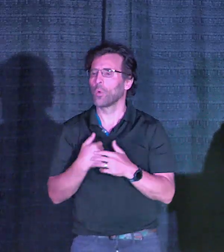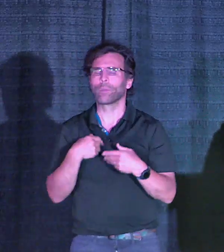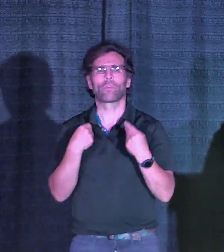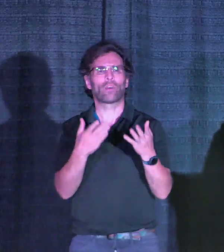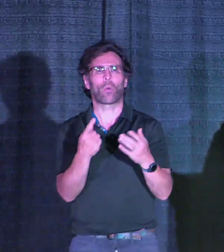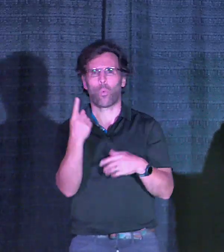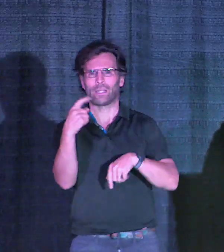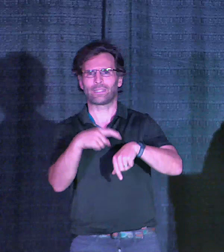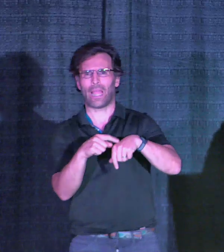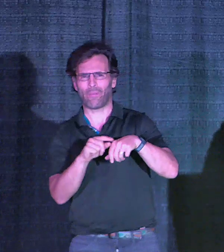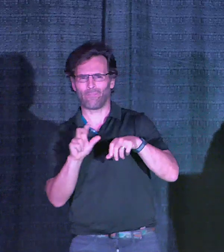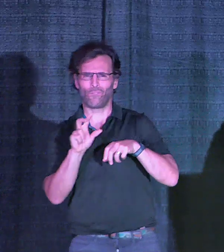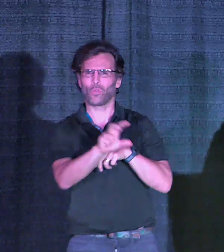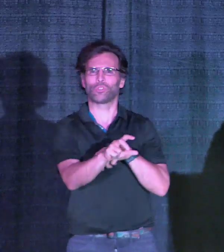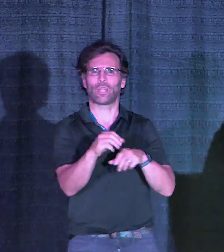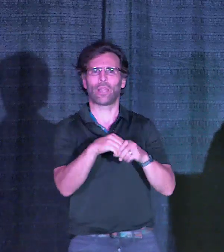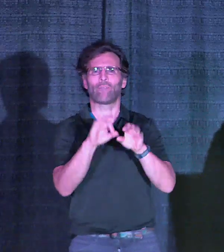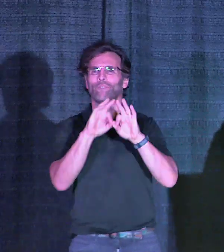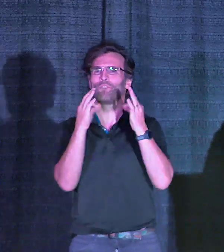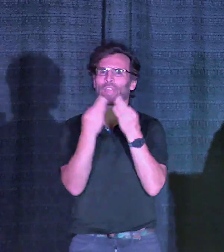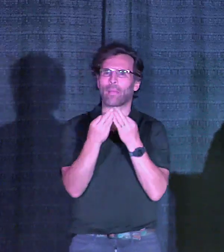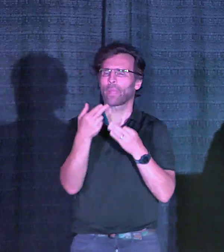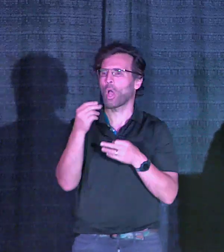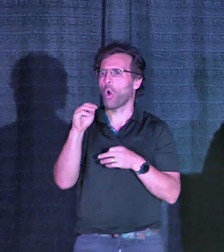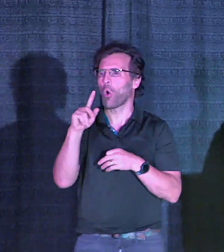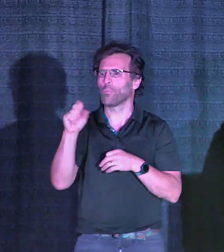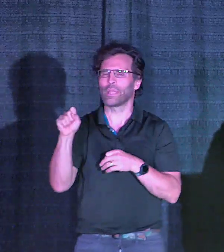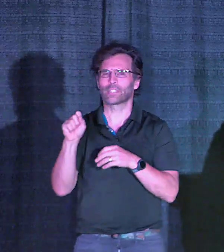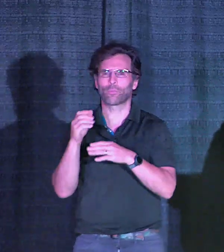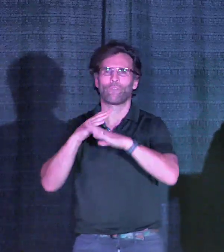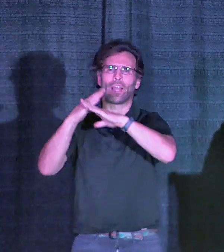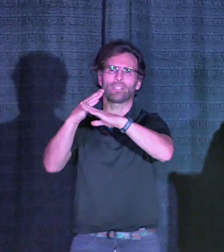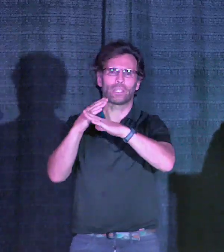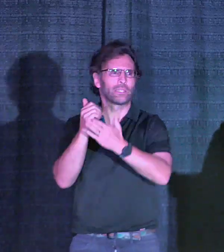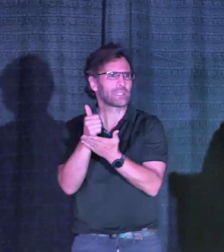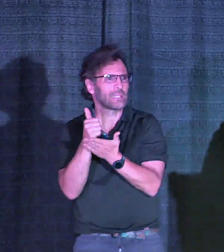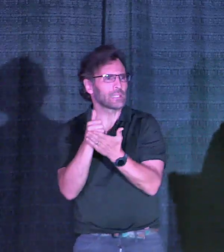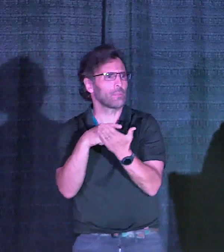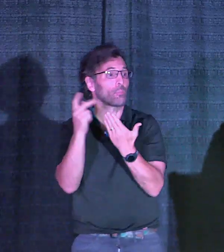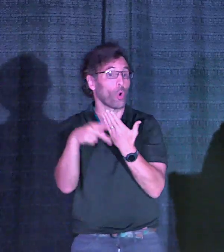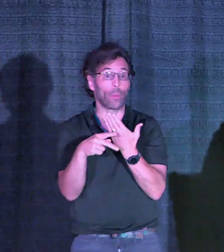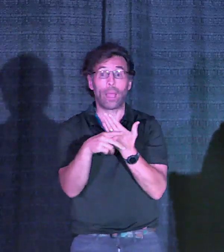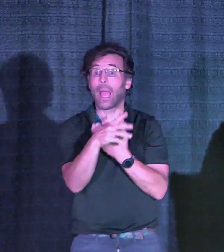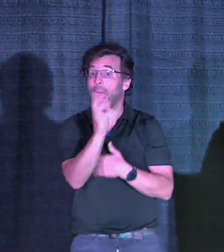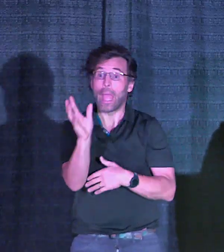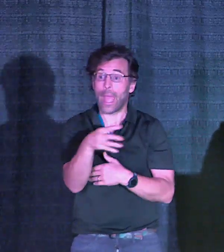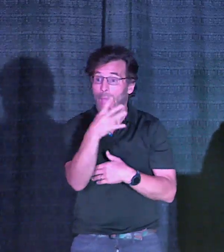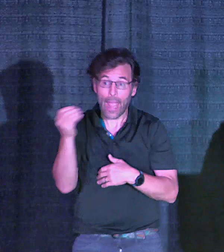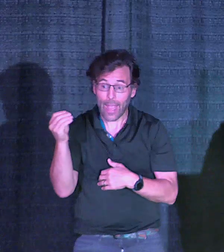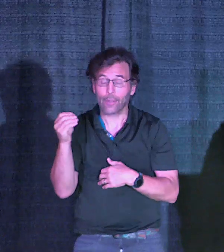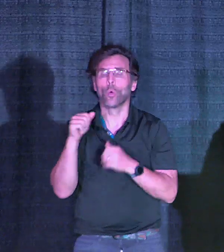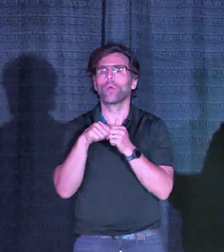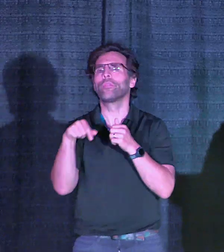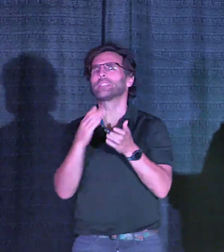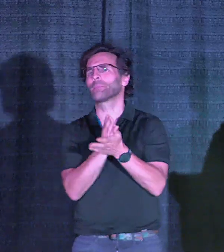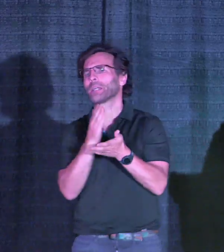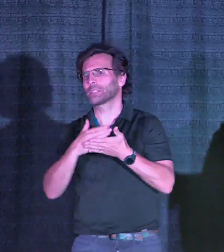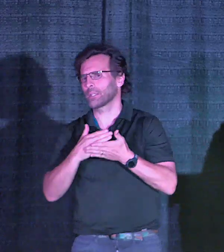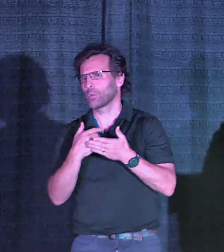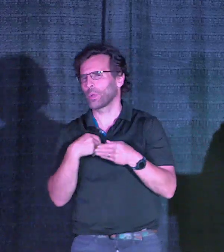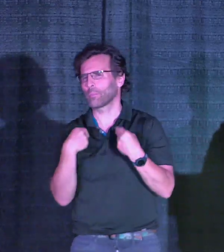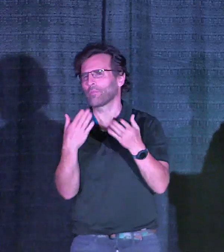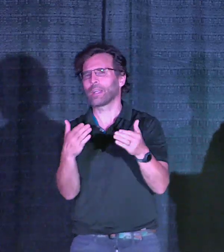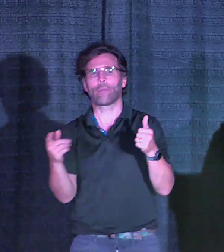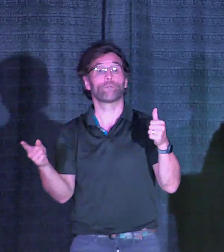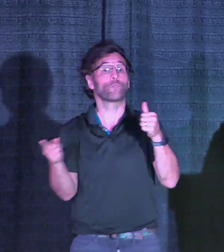massive one-time infusion into our Family Homeless Prevention and Assistance Program. And with this budget, we provided the